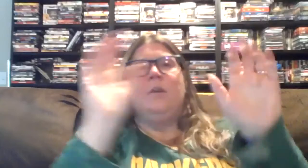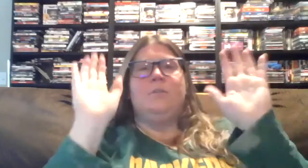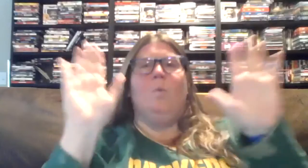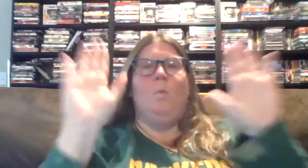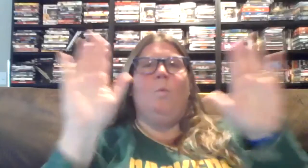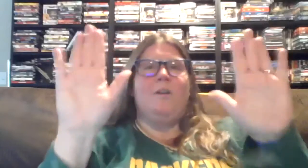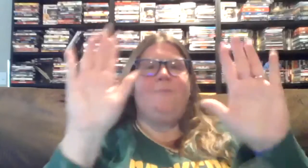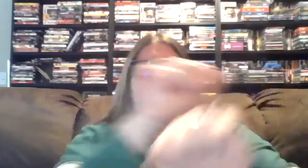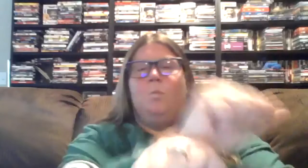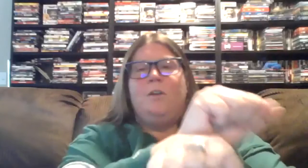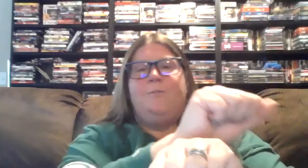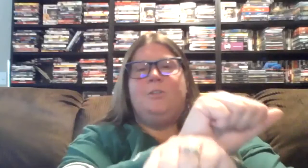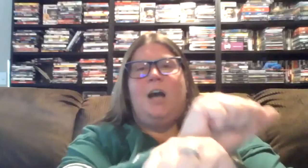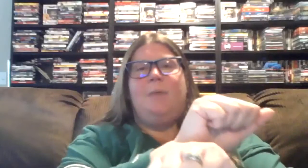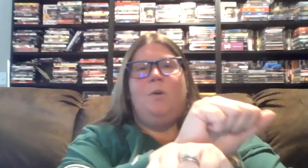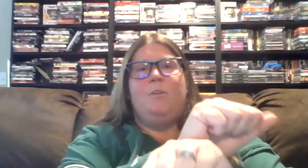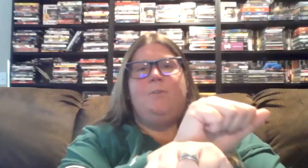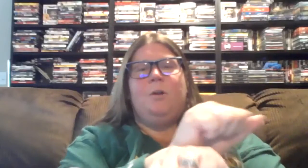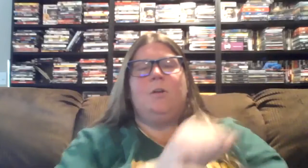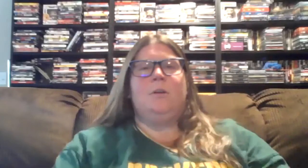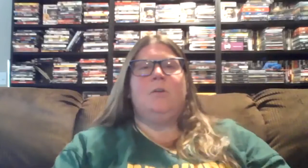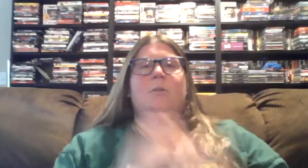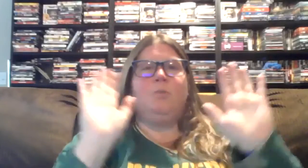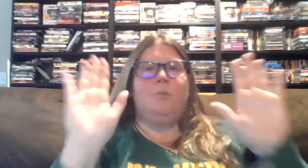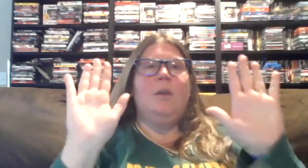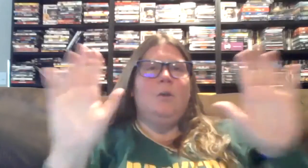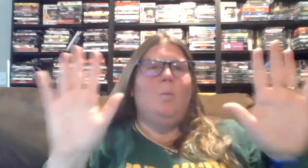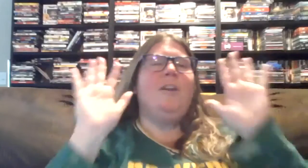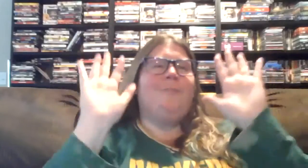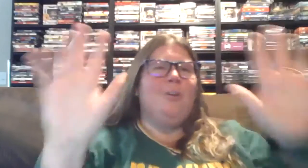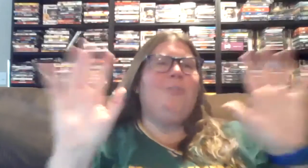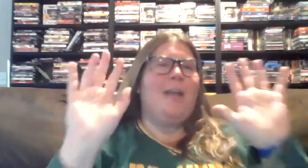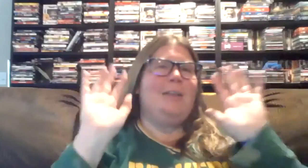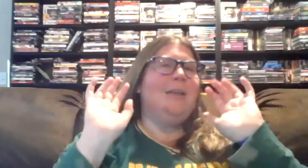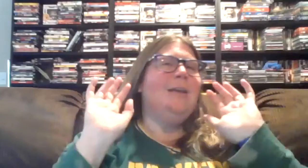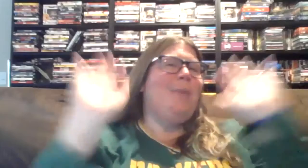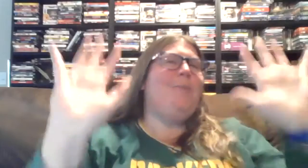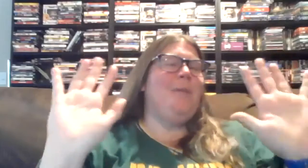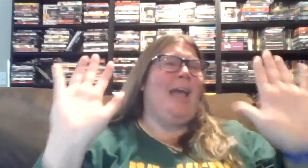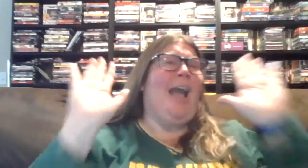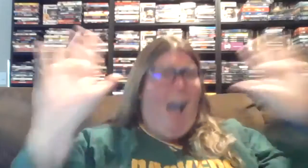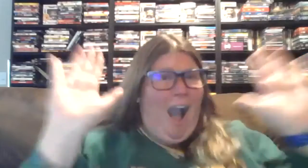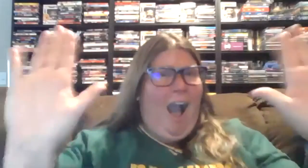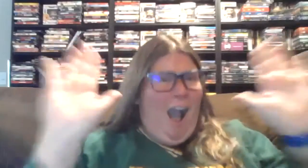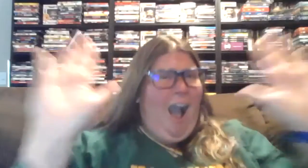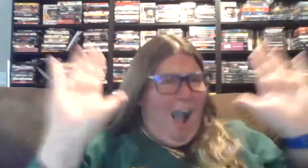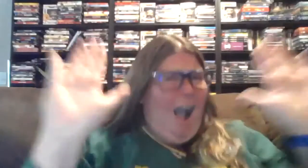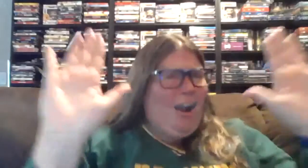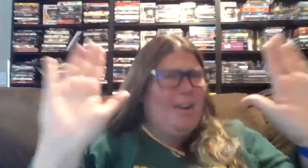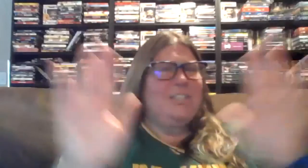So wonderful, wonderful job, wonderful work. Wonderful, great. People will be like, great